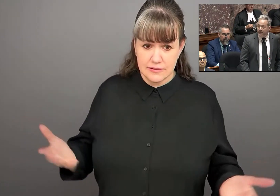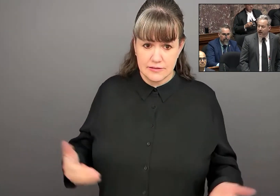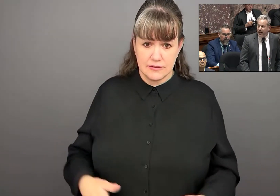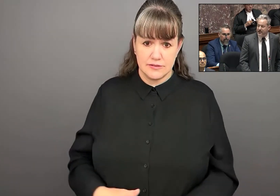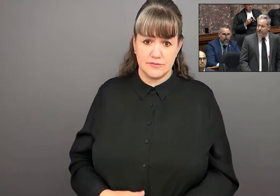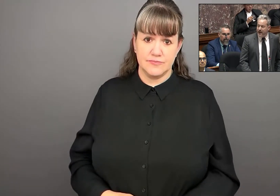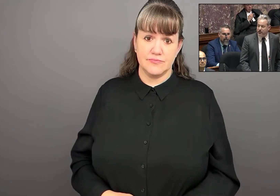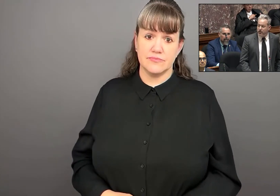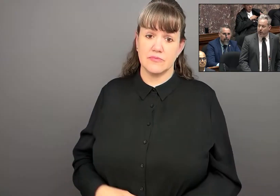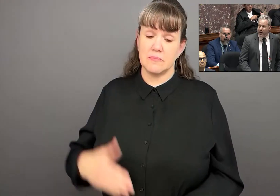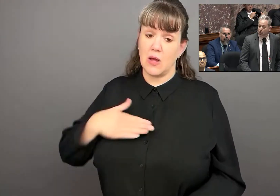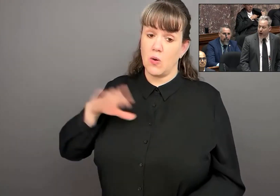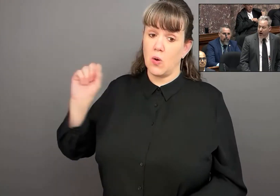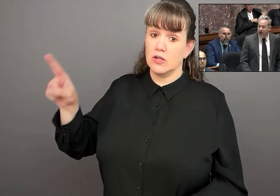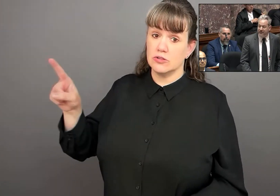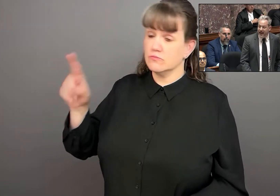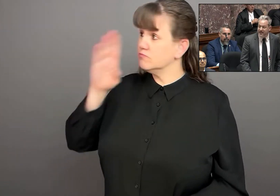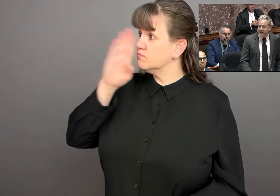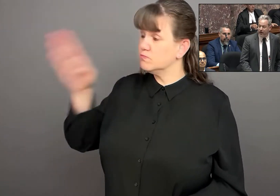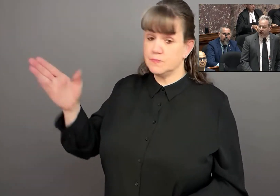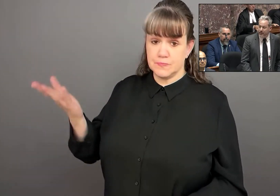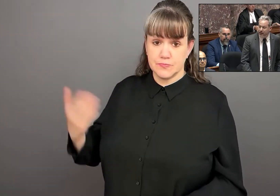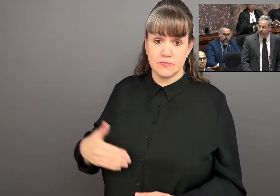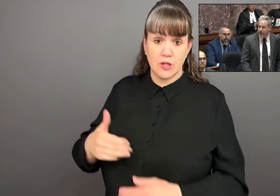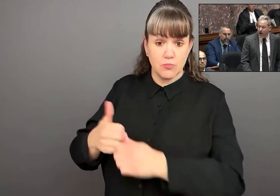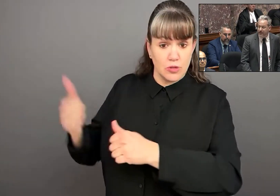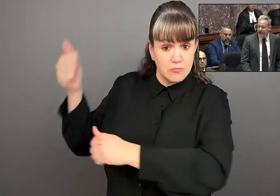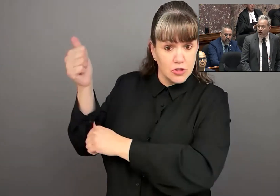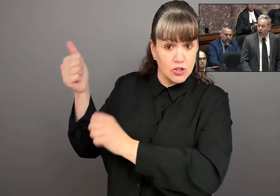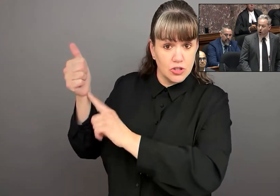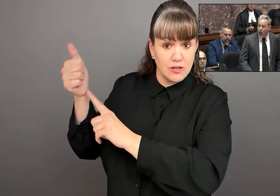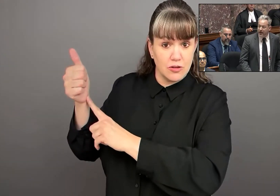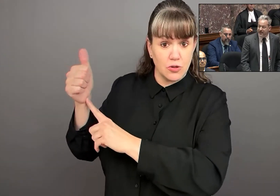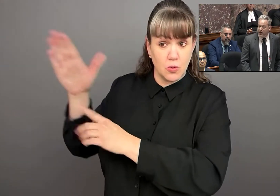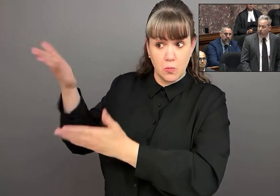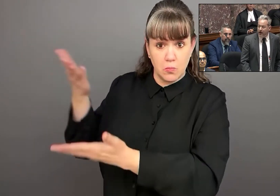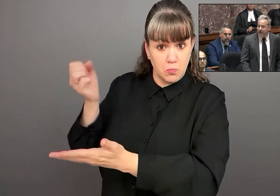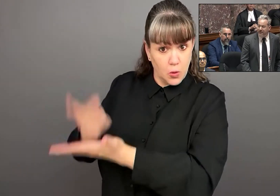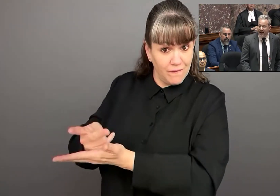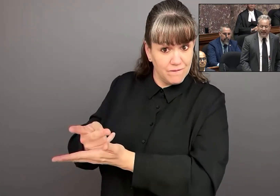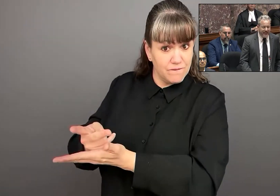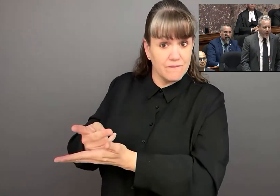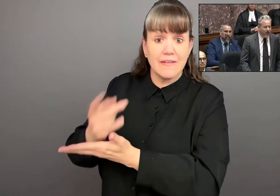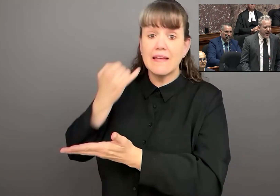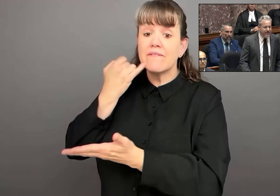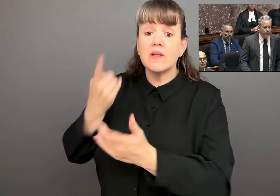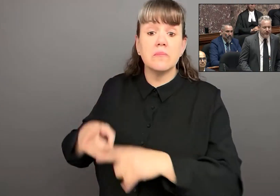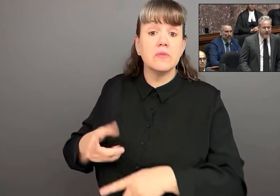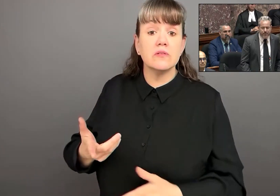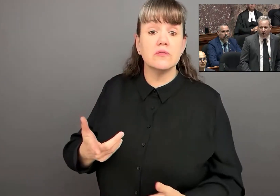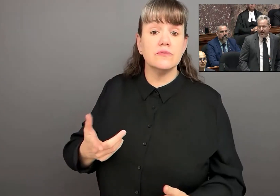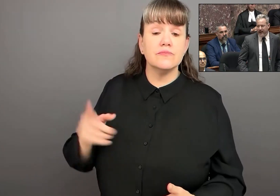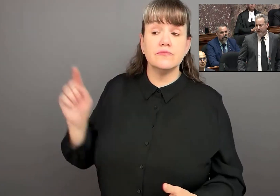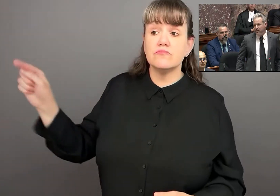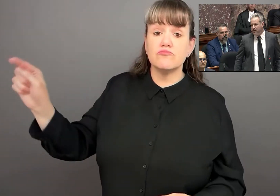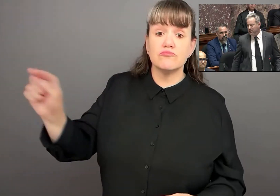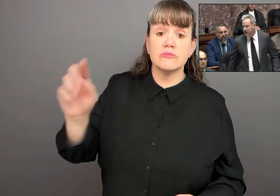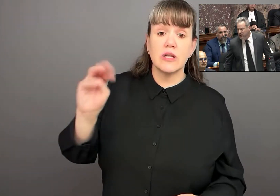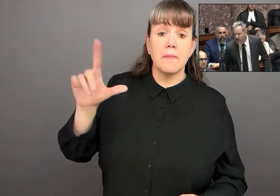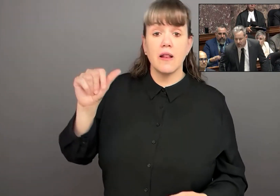that MLAs and ministers are unaware of cases that are coming into this office, or is he aware of the fact that they are not even